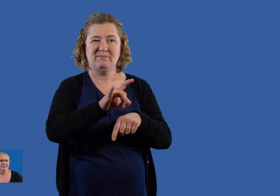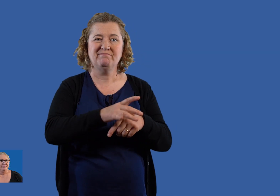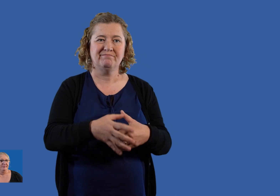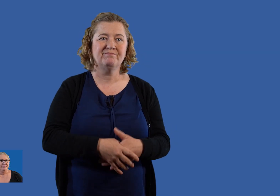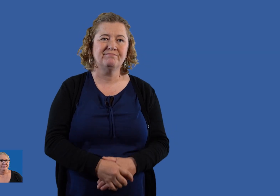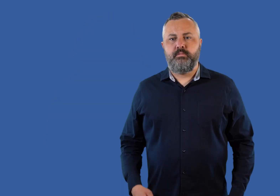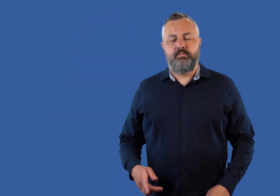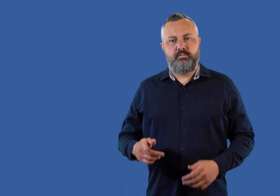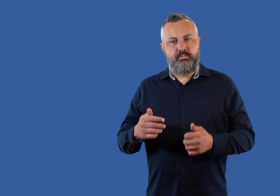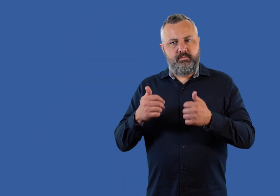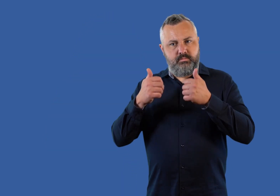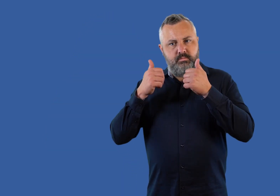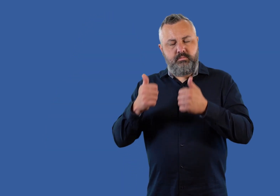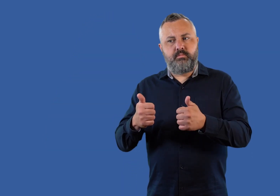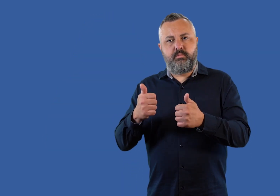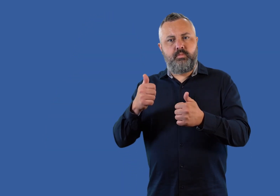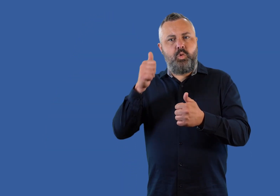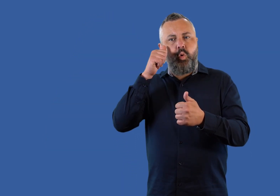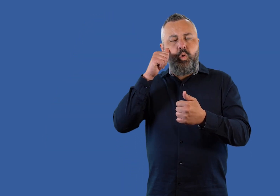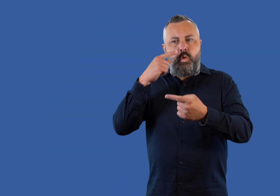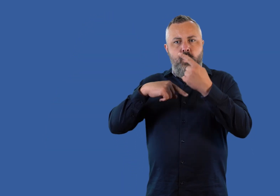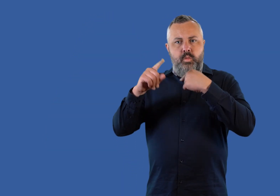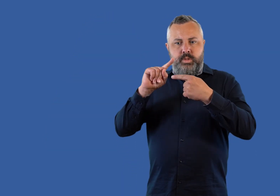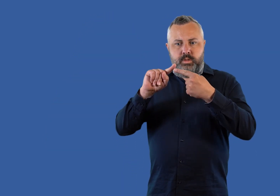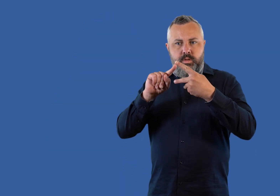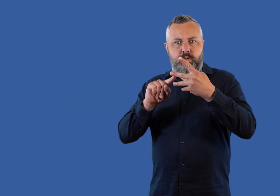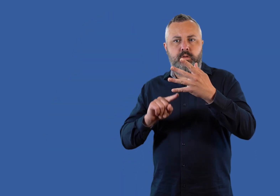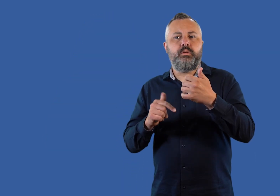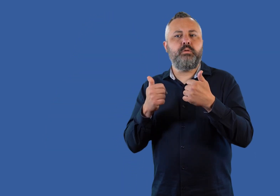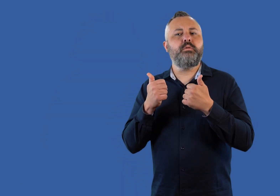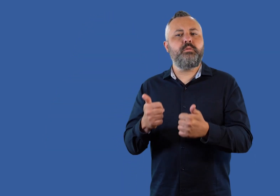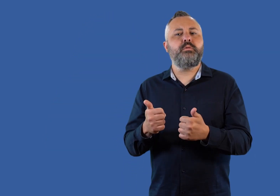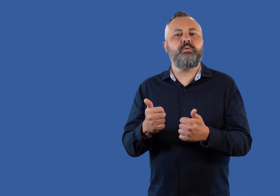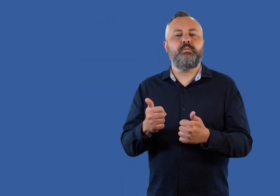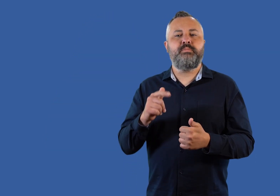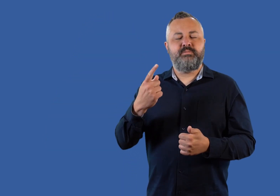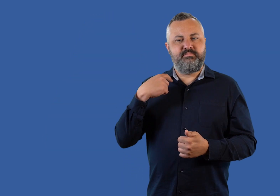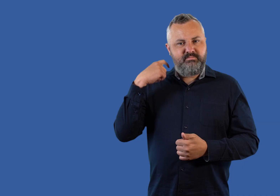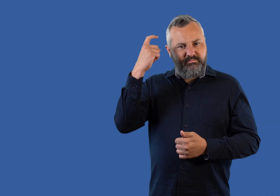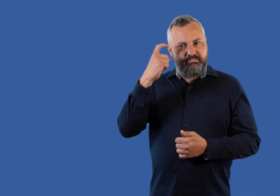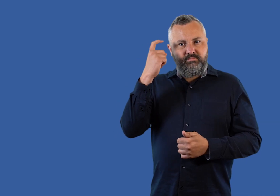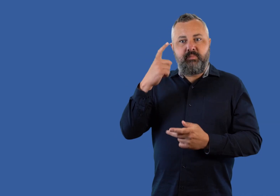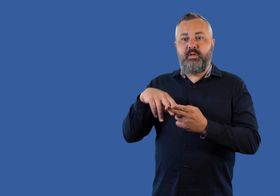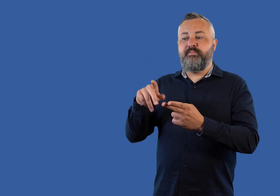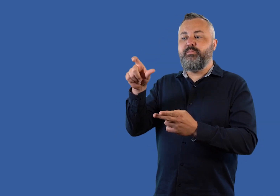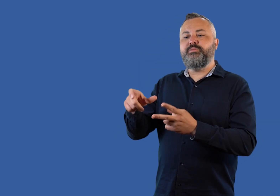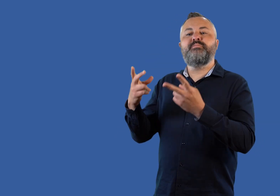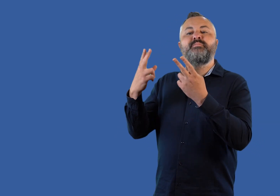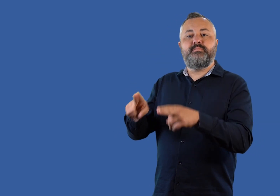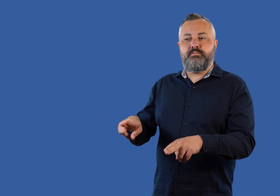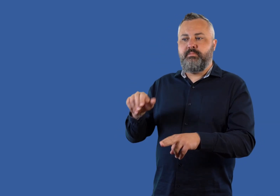thing. That's great help knowing these steps. But what happens to the family if the person has